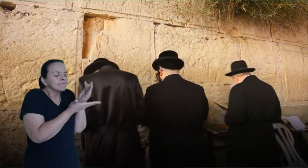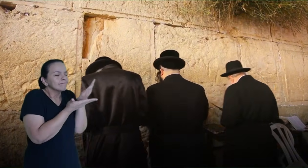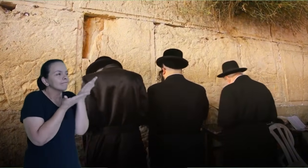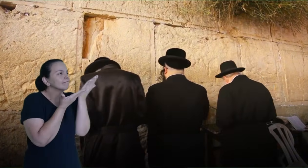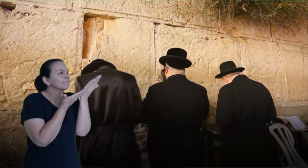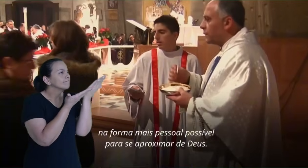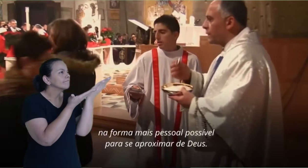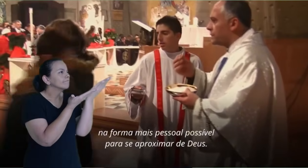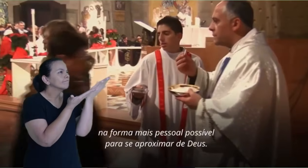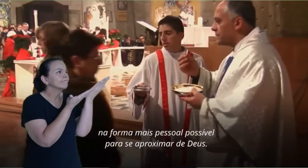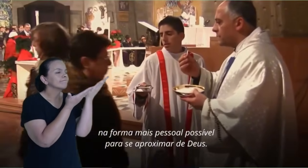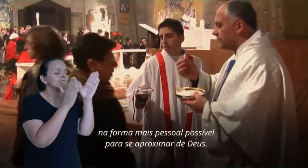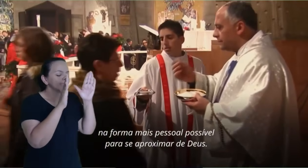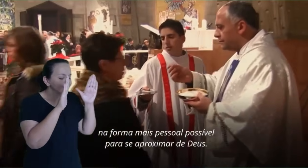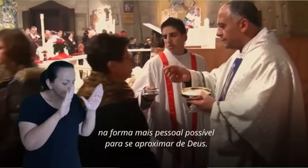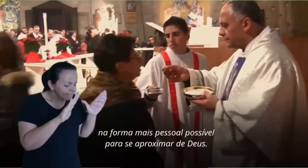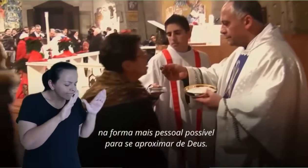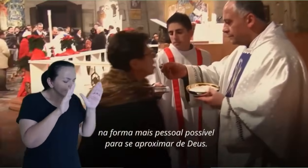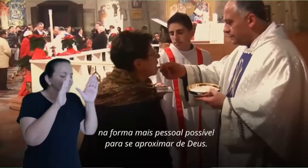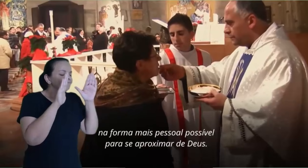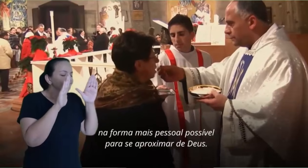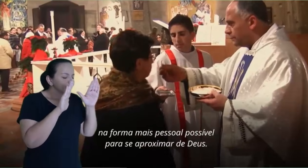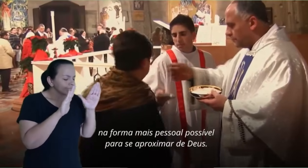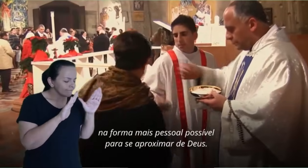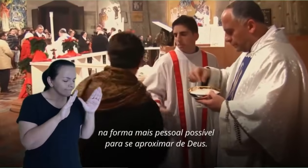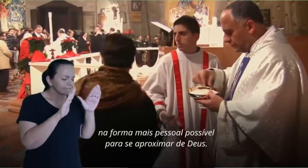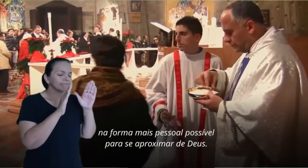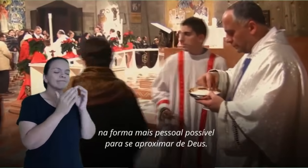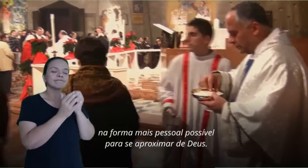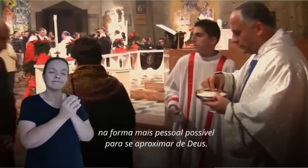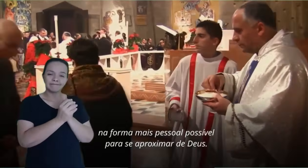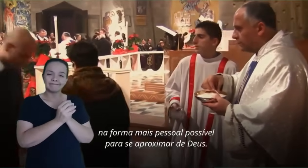most personal way, to draw close to God.